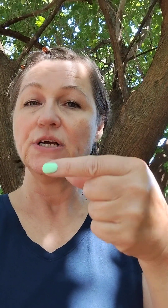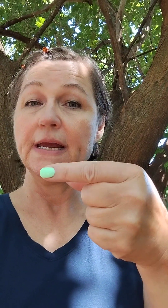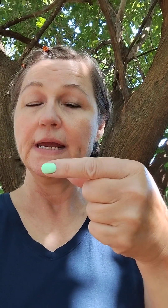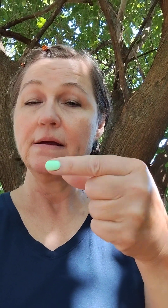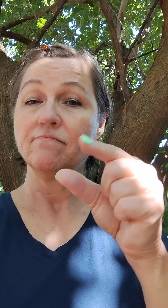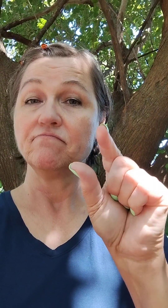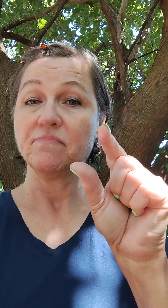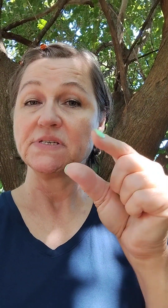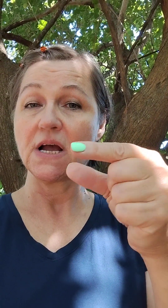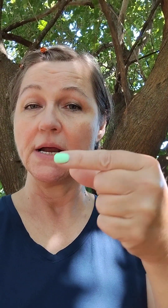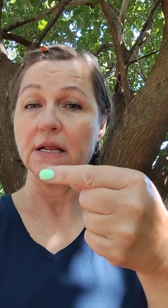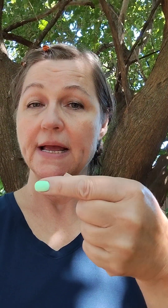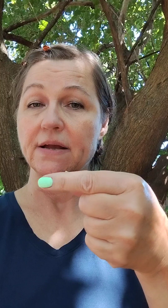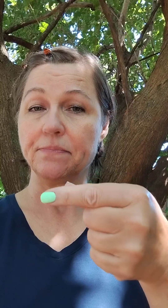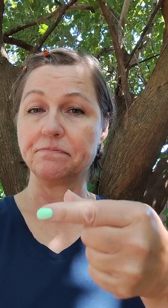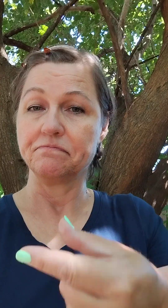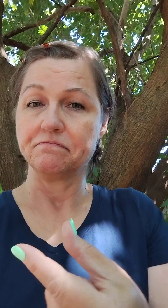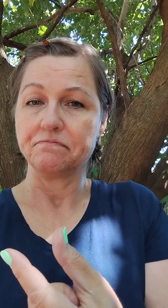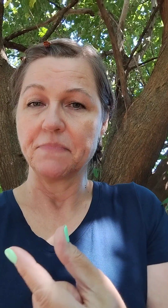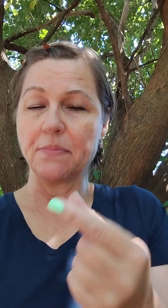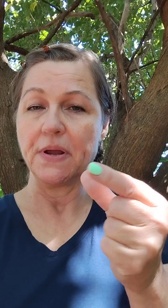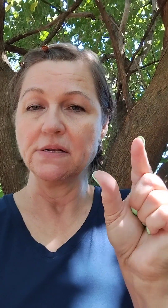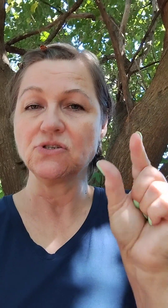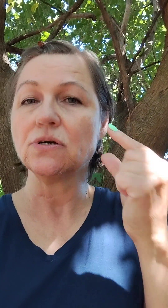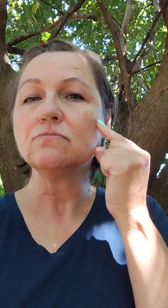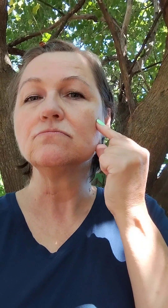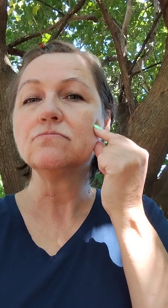G is kind of like a pinch.